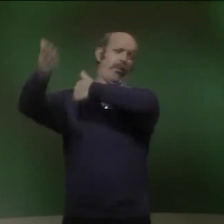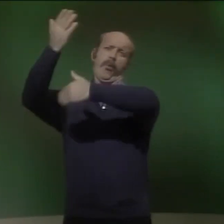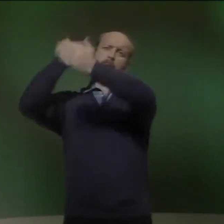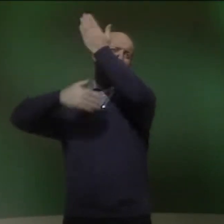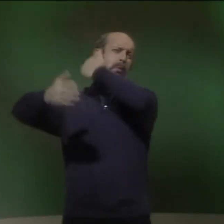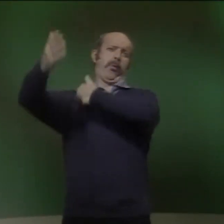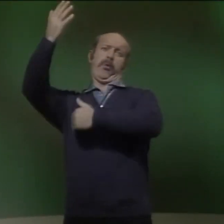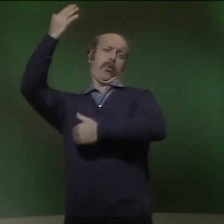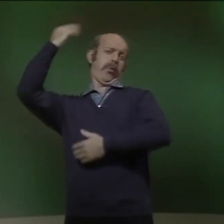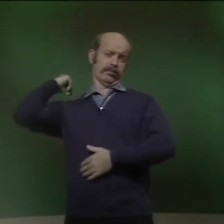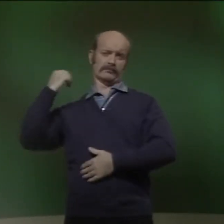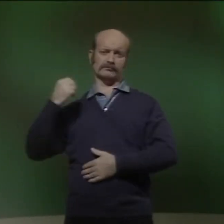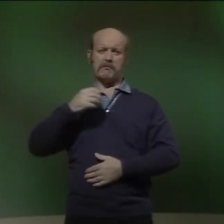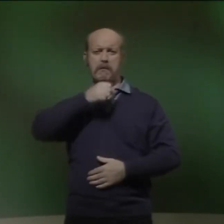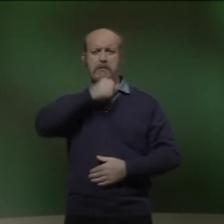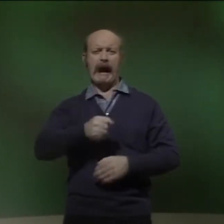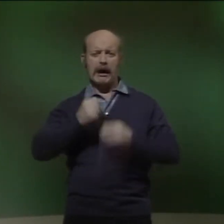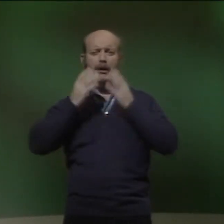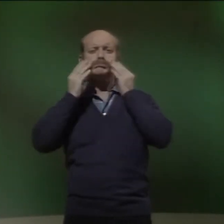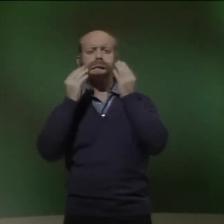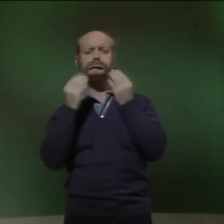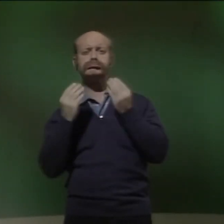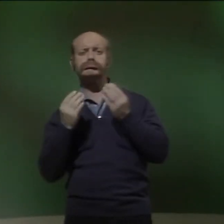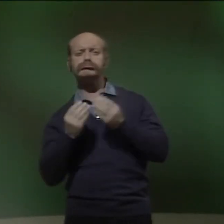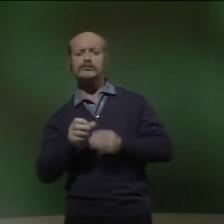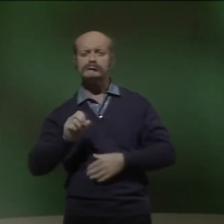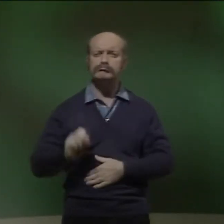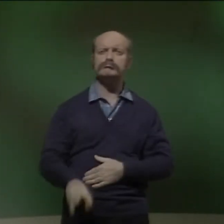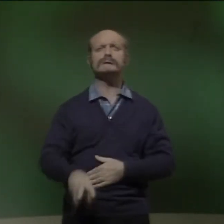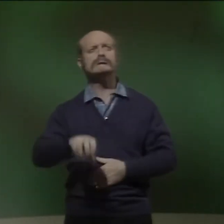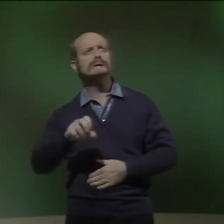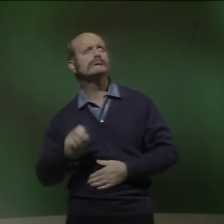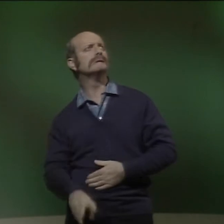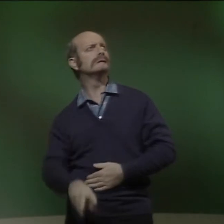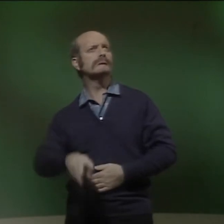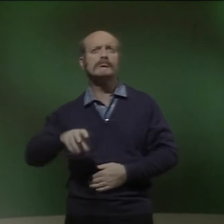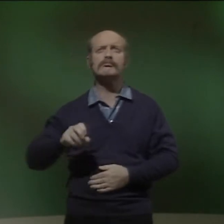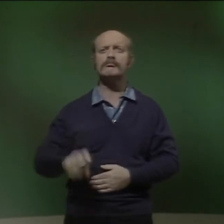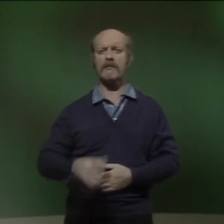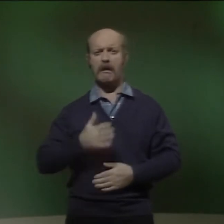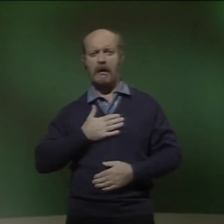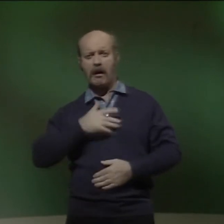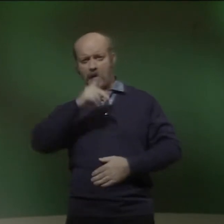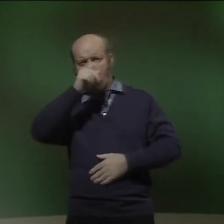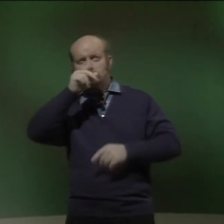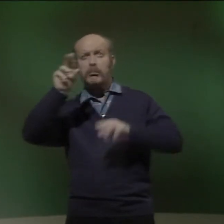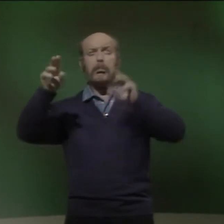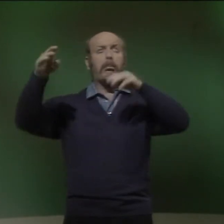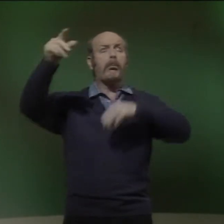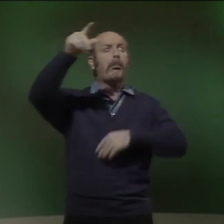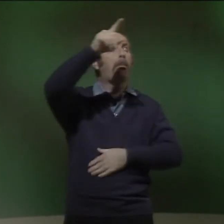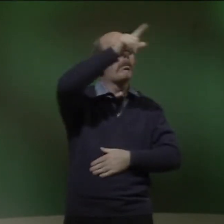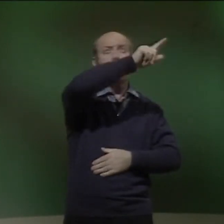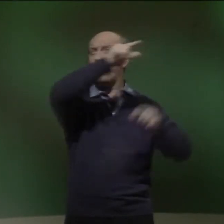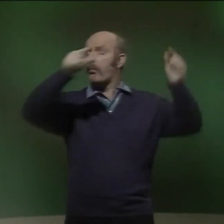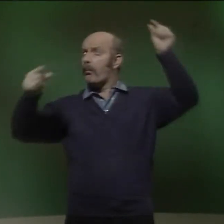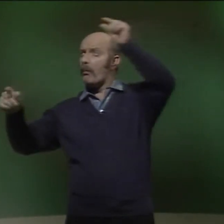Long, long ago, when men wore beards, they would walk along and watch birds in flight. They'd watch the small